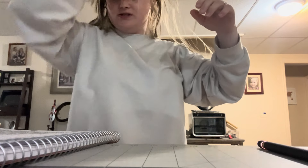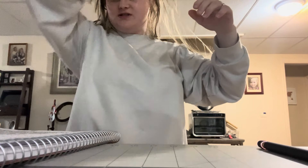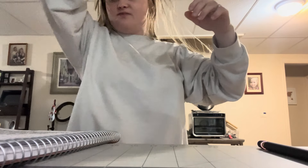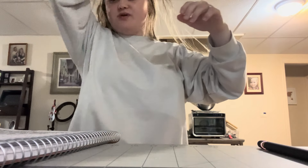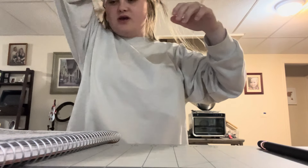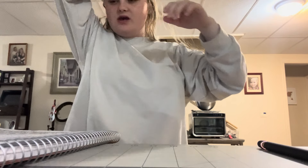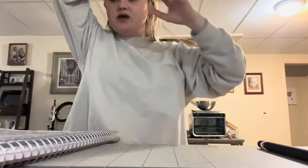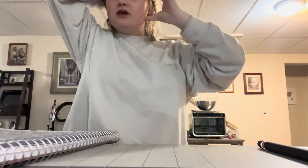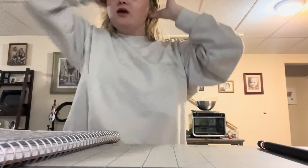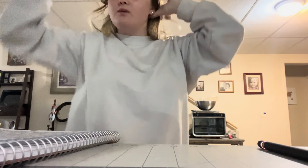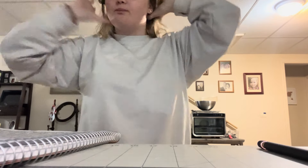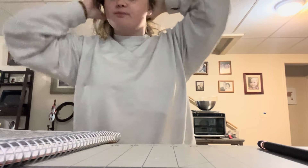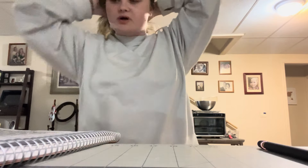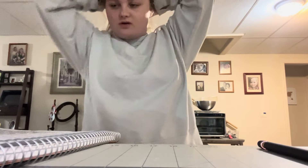of people